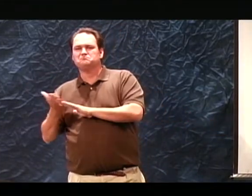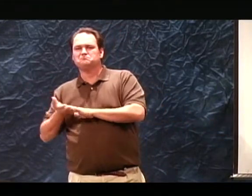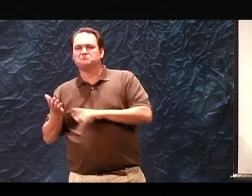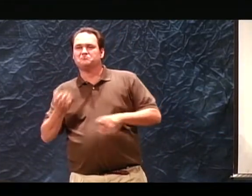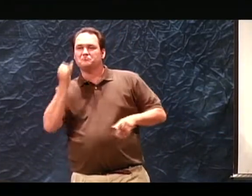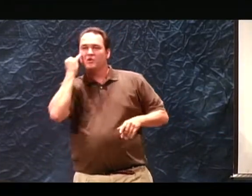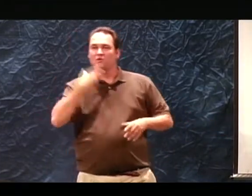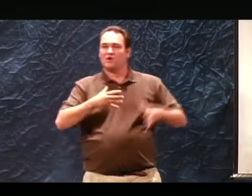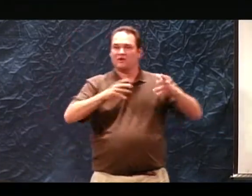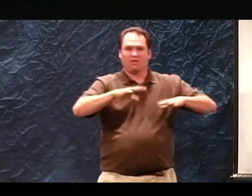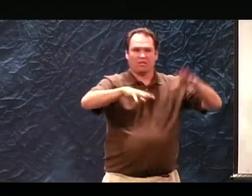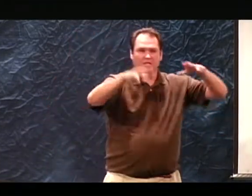body